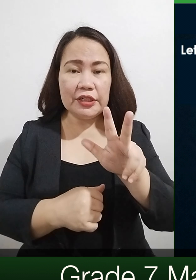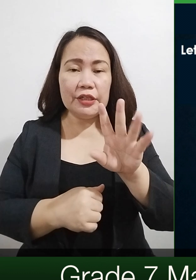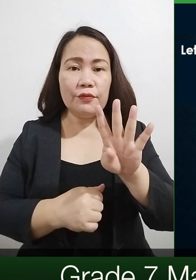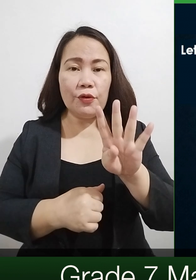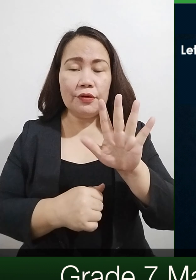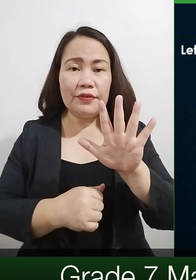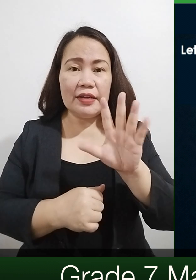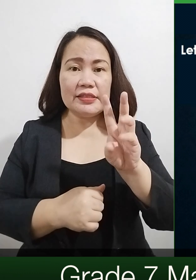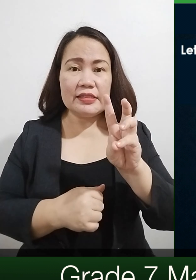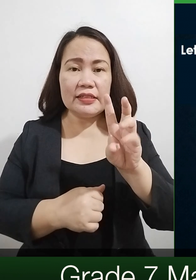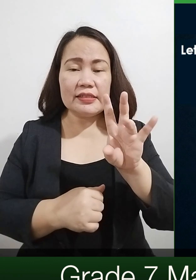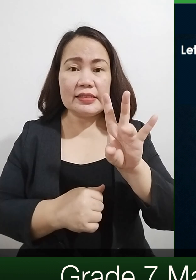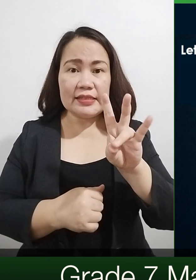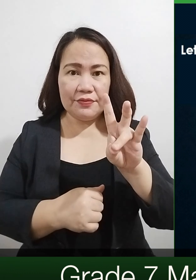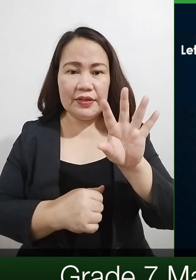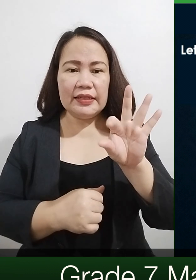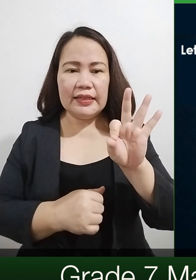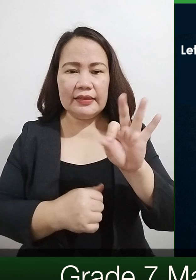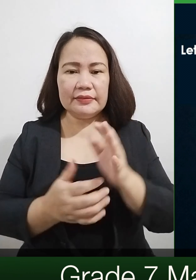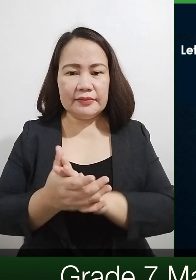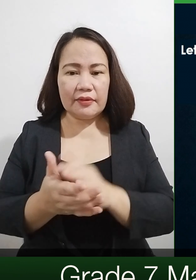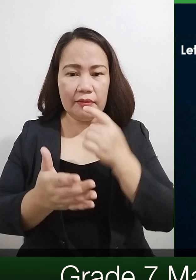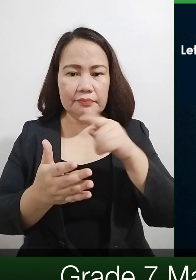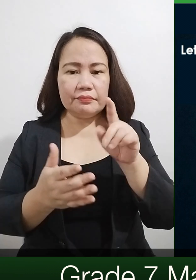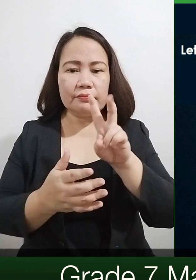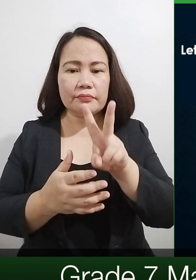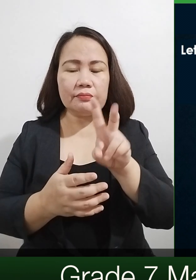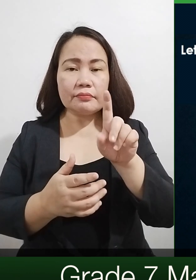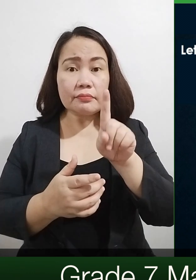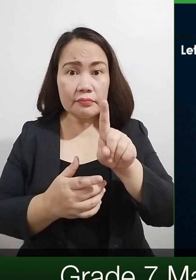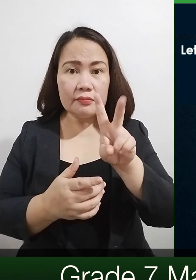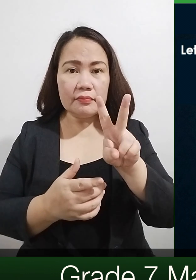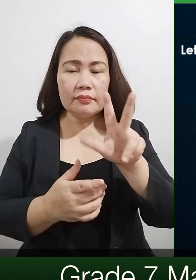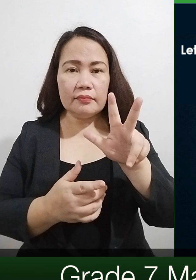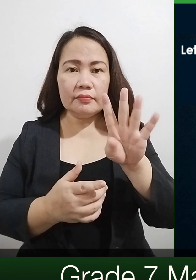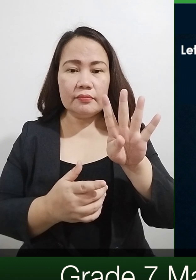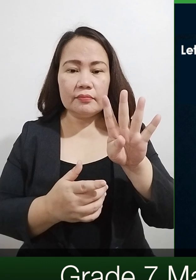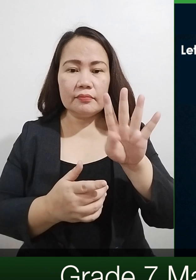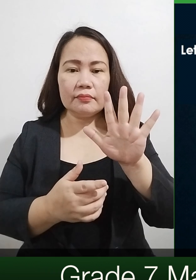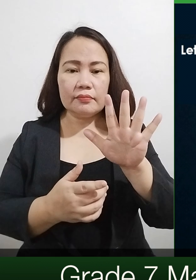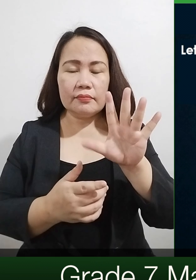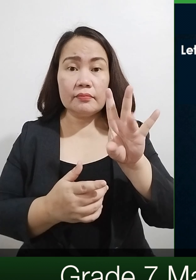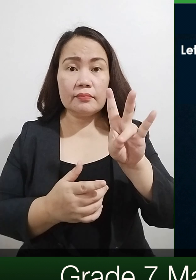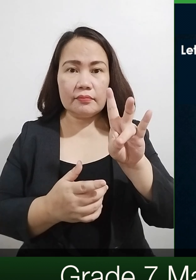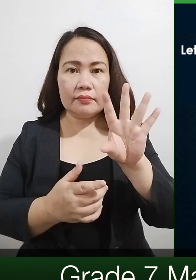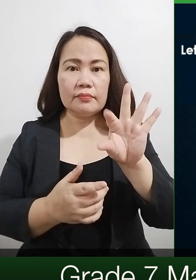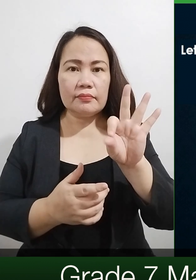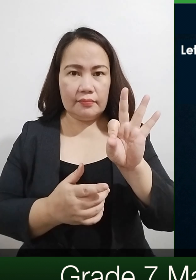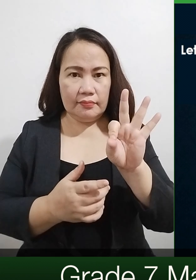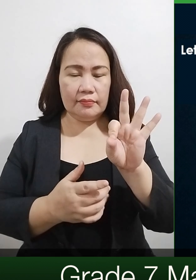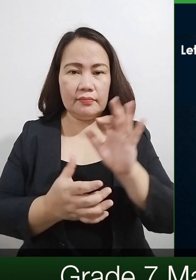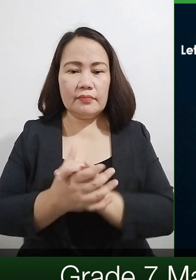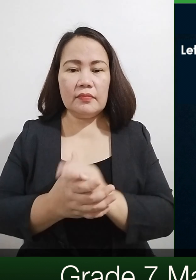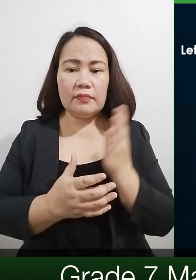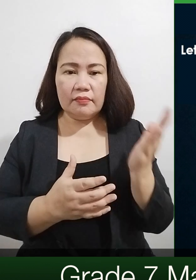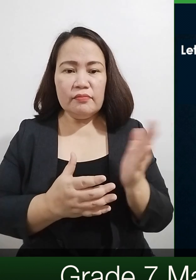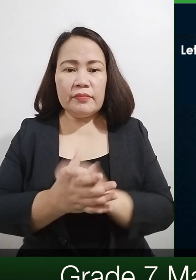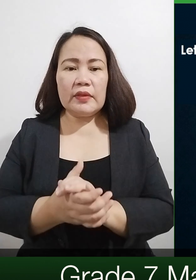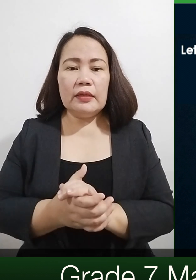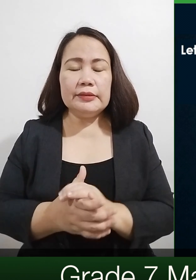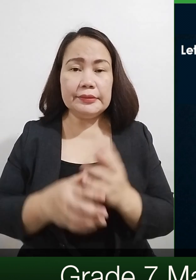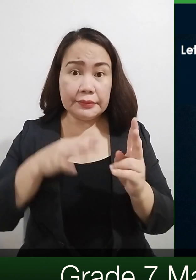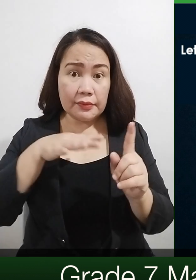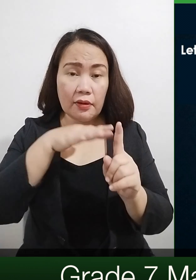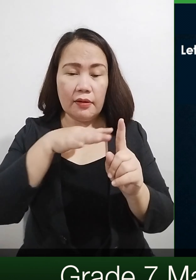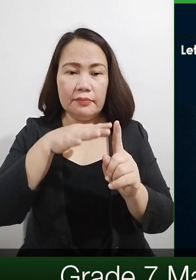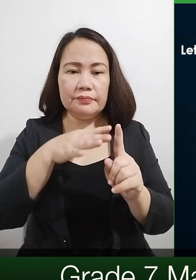7, 9. Okay, let's check. 1, 2, 3, 4, 5, 7, 9. So, ito po yun. Kung as you can see,